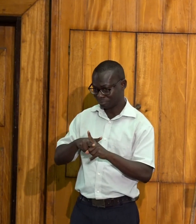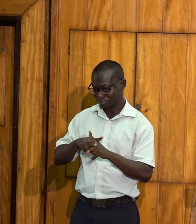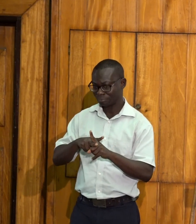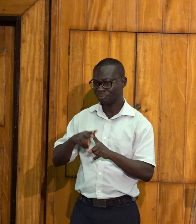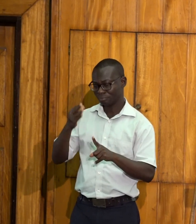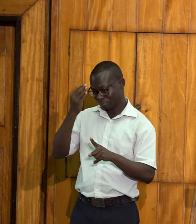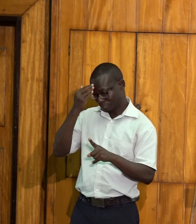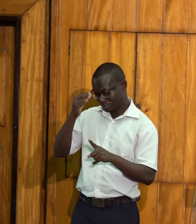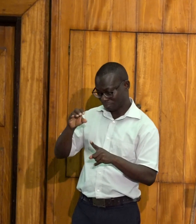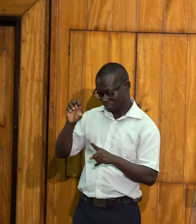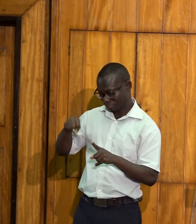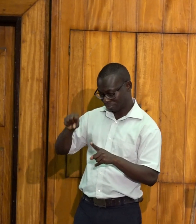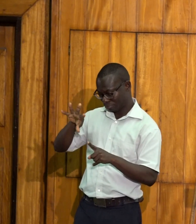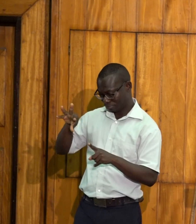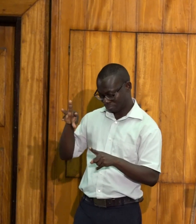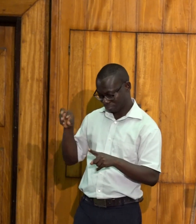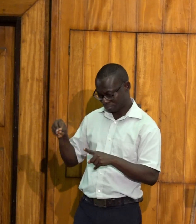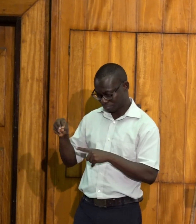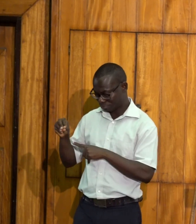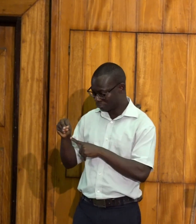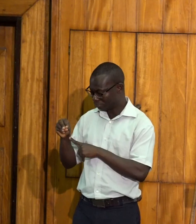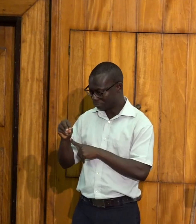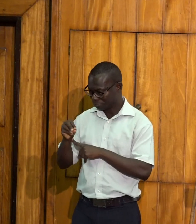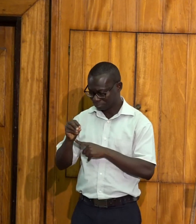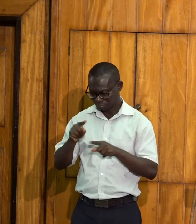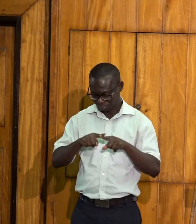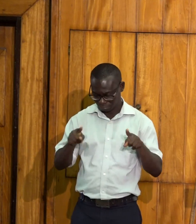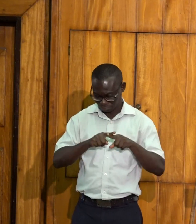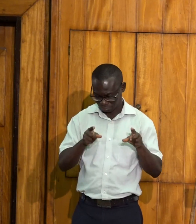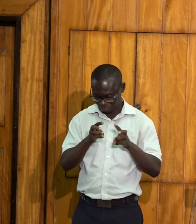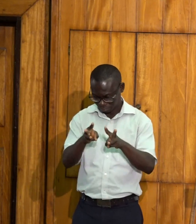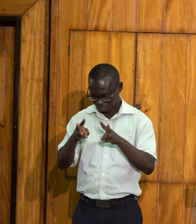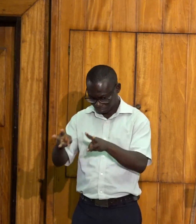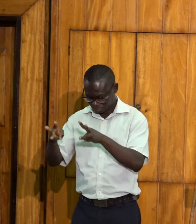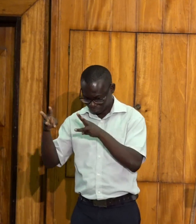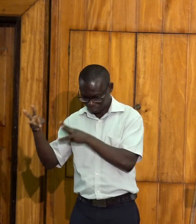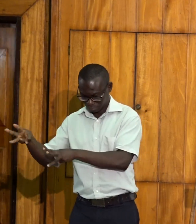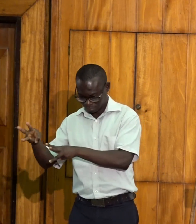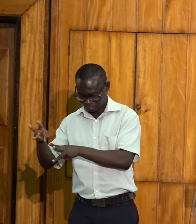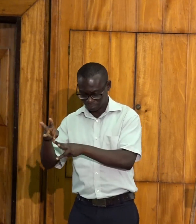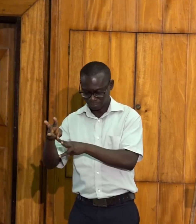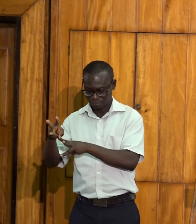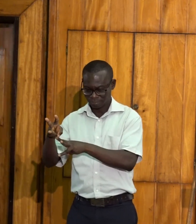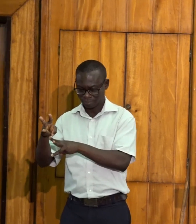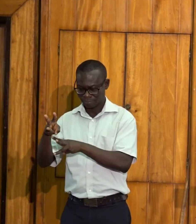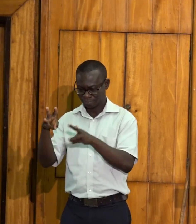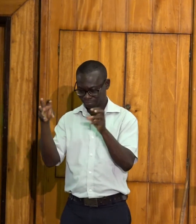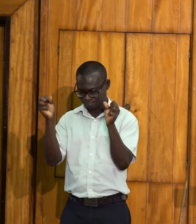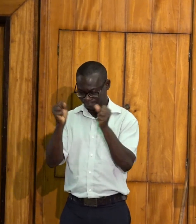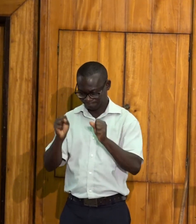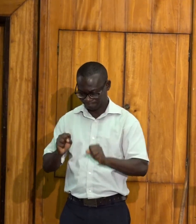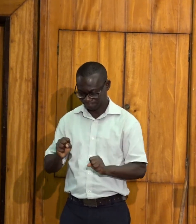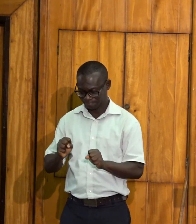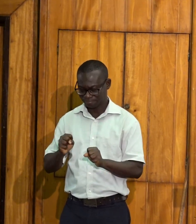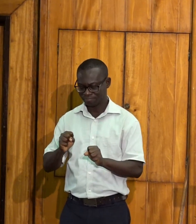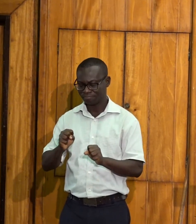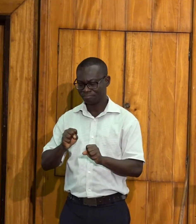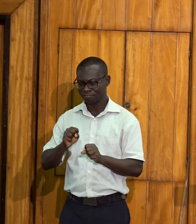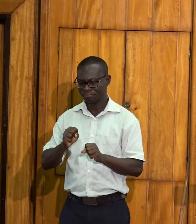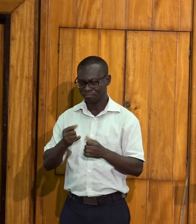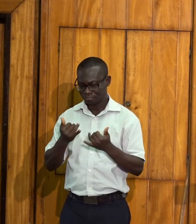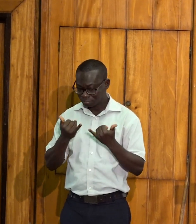is implementing what we call the primary healthcare approach, which is part of the district health system implementation, where we've